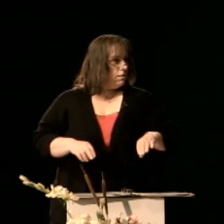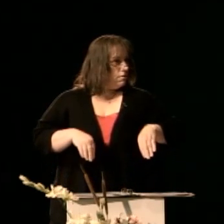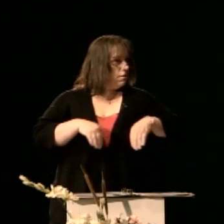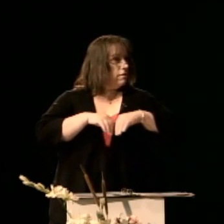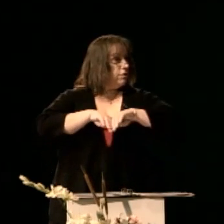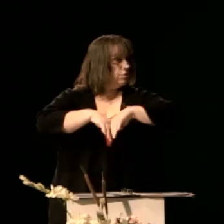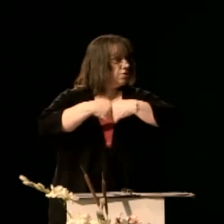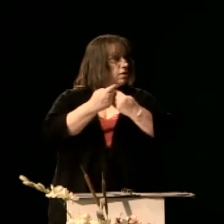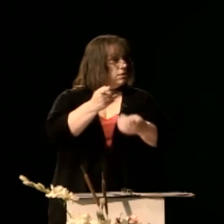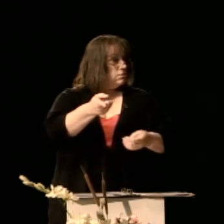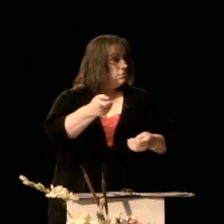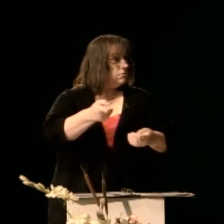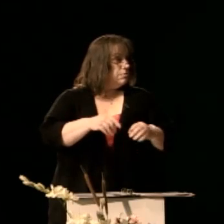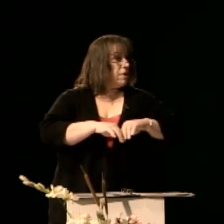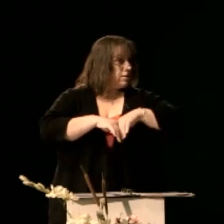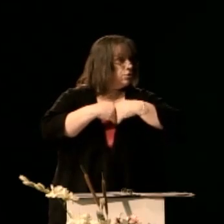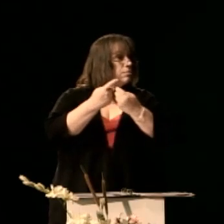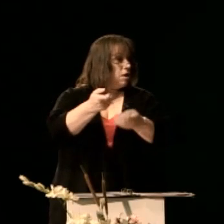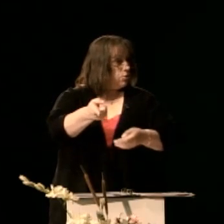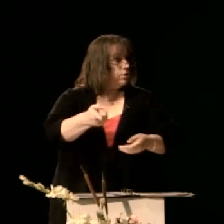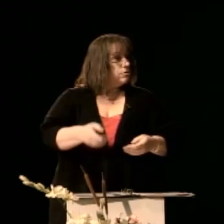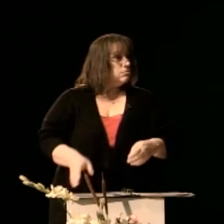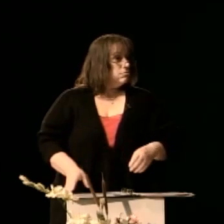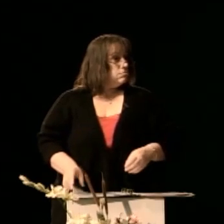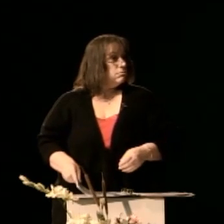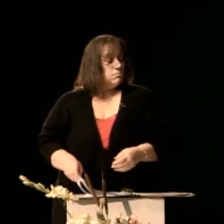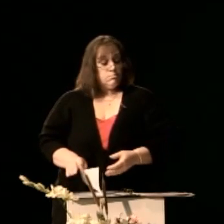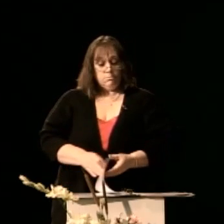And then you could say back to them, how are you?